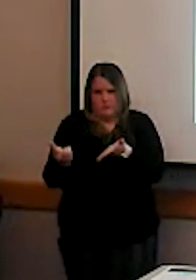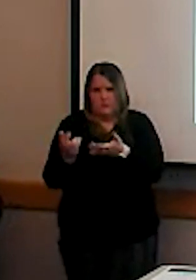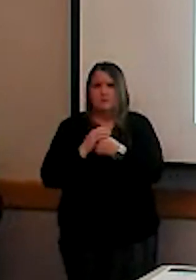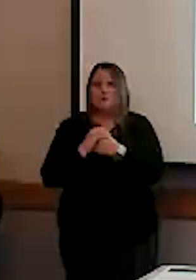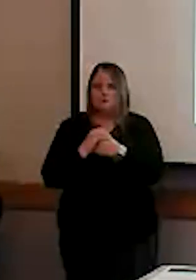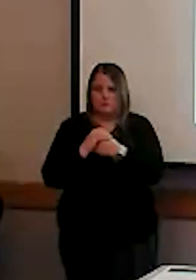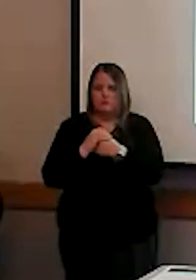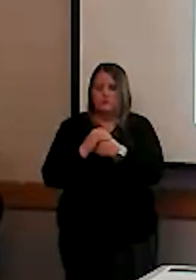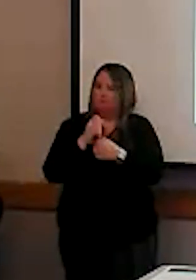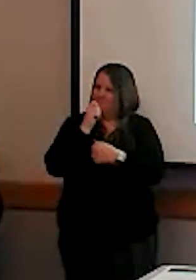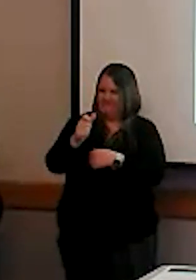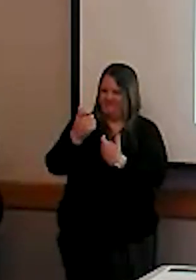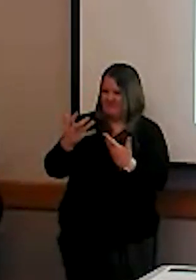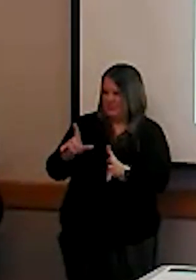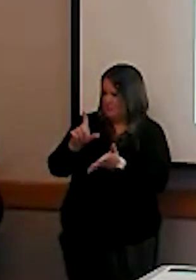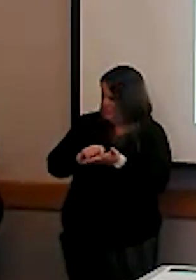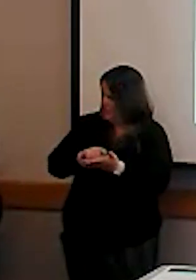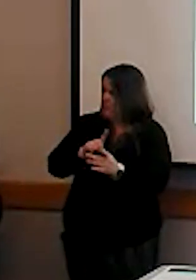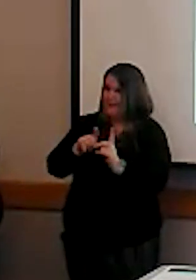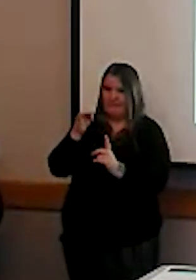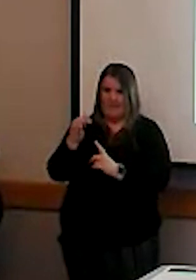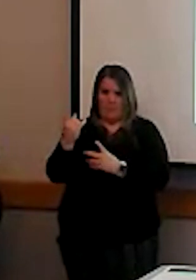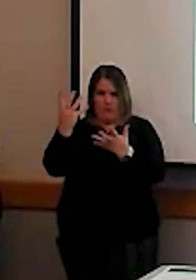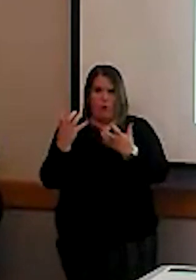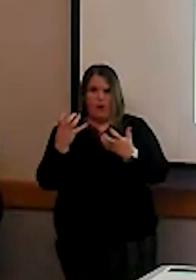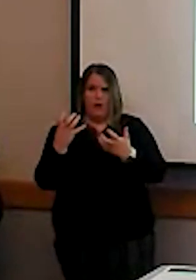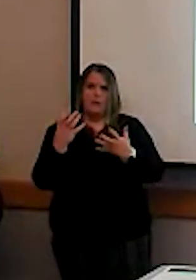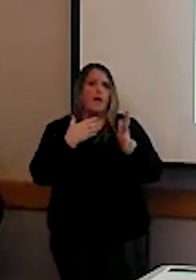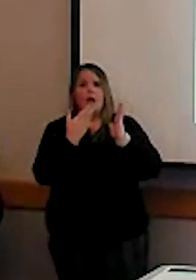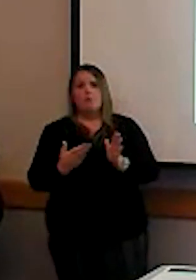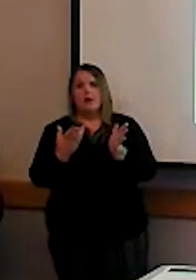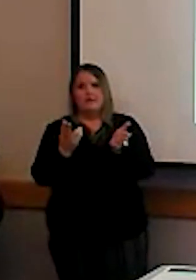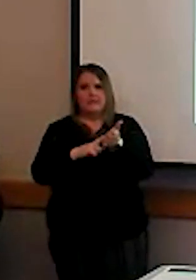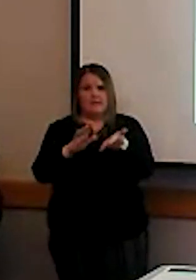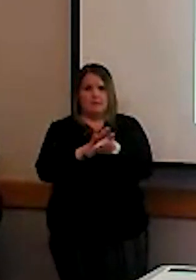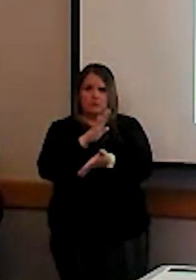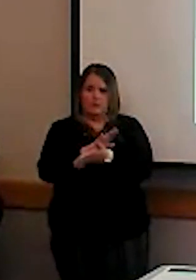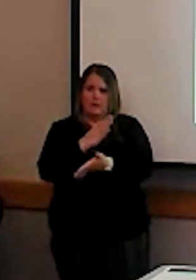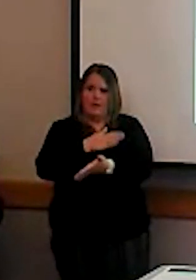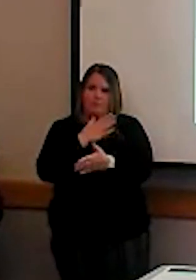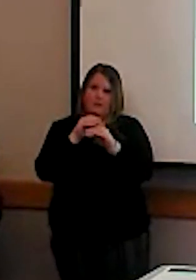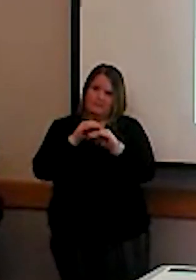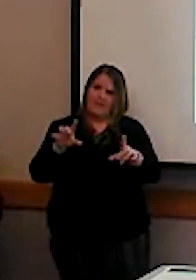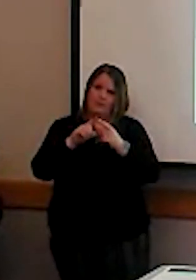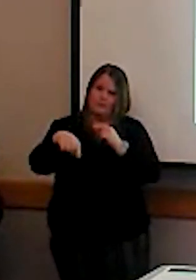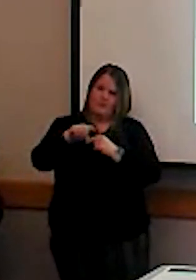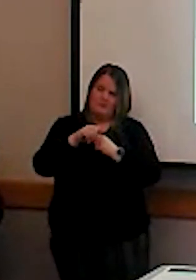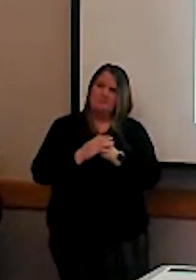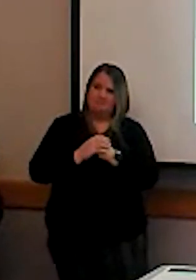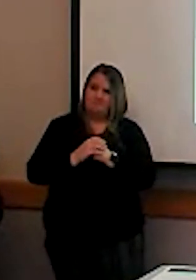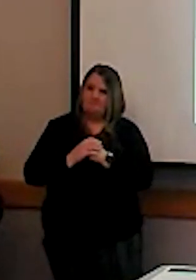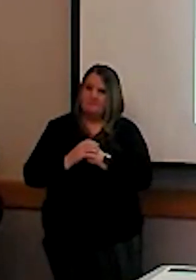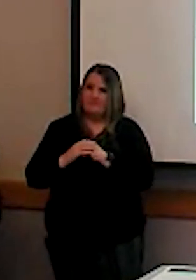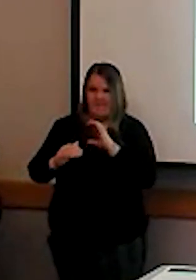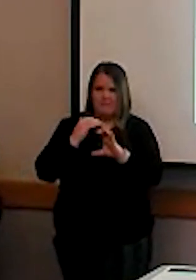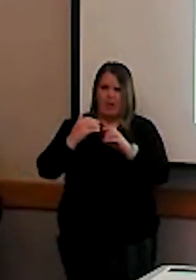that I didn't get printed, but if anybody wants them, I did bring a sign-up sheet. So just give me your email and I'd be happy